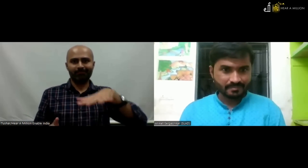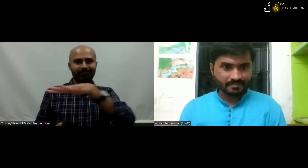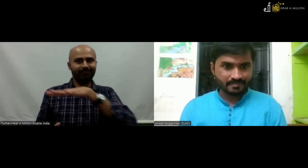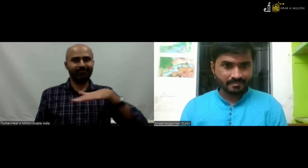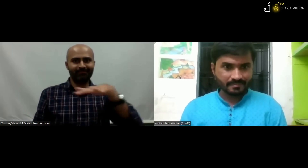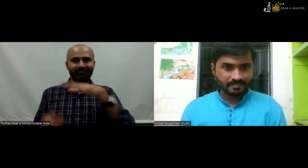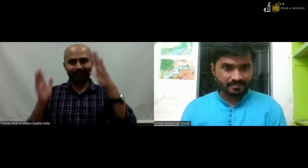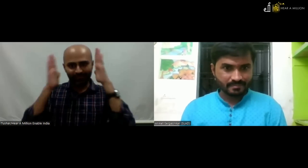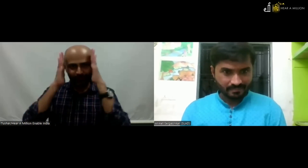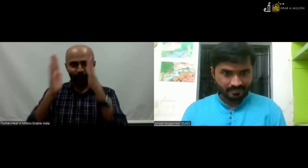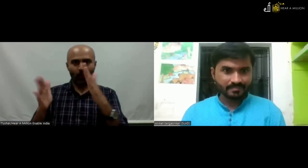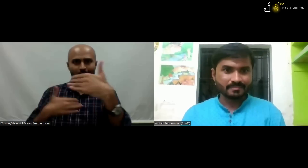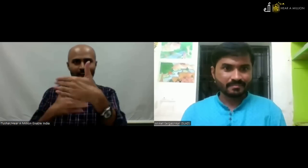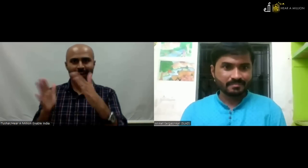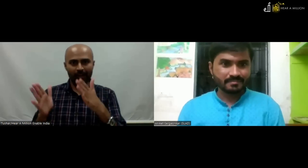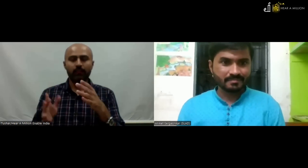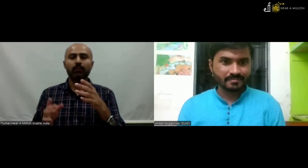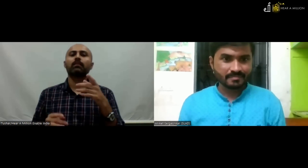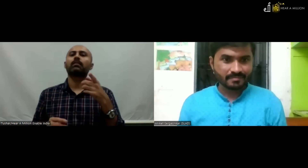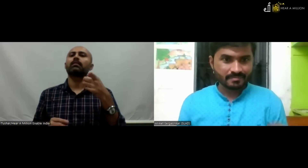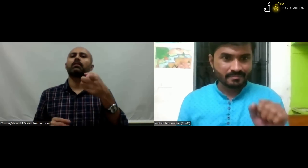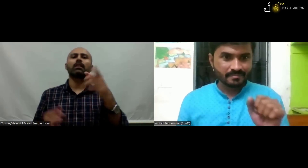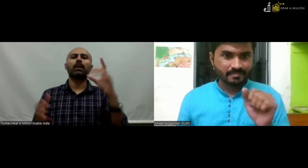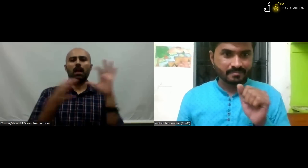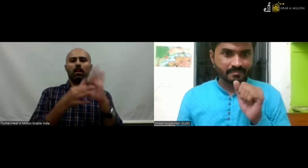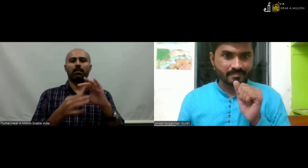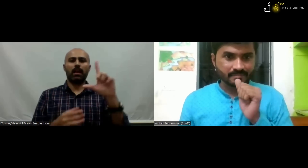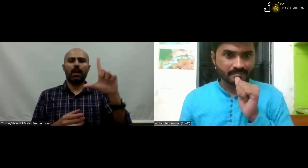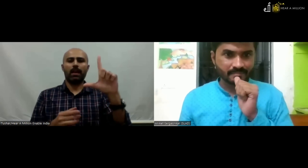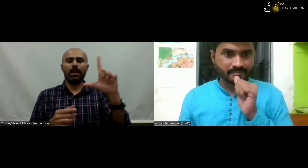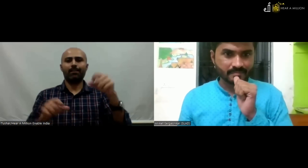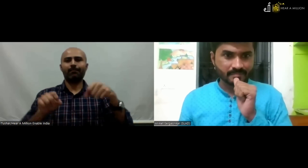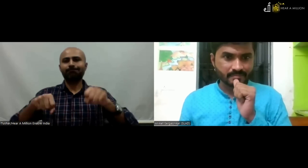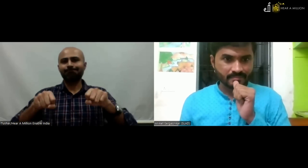I would like to ask, in Maharashtra, you have been fighting for